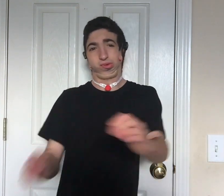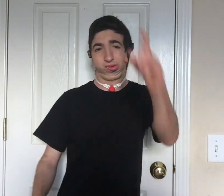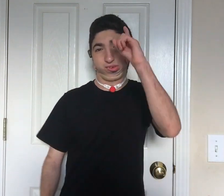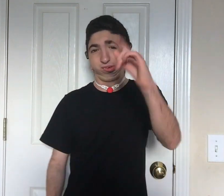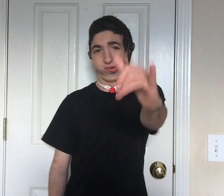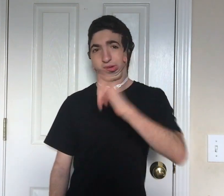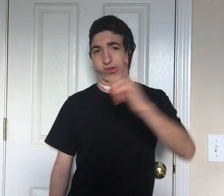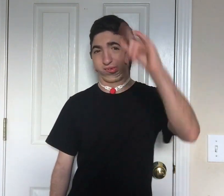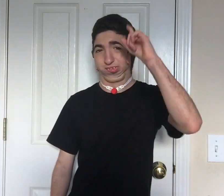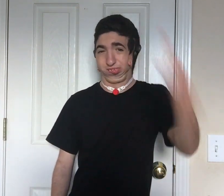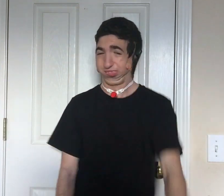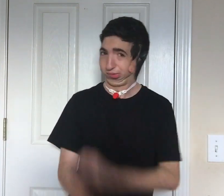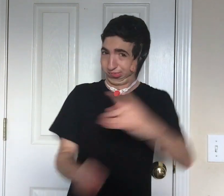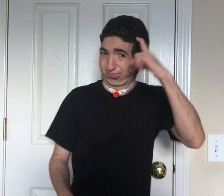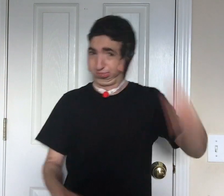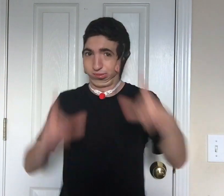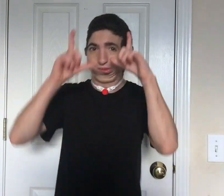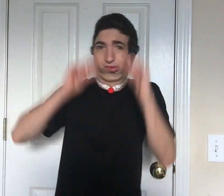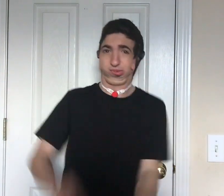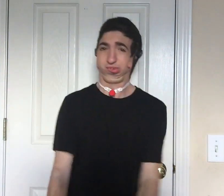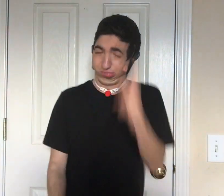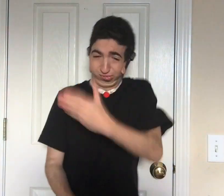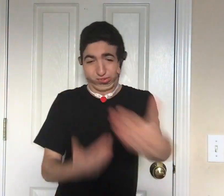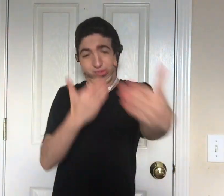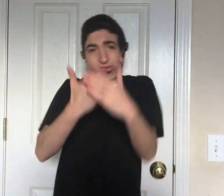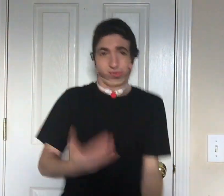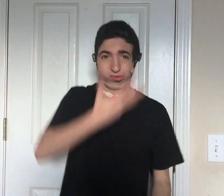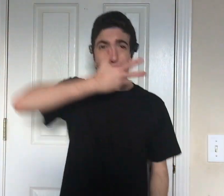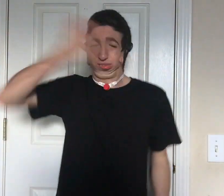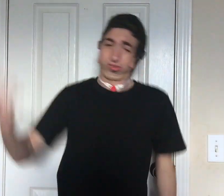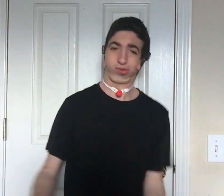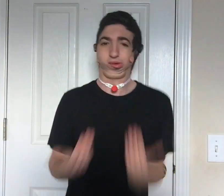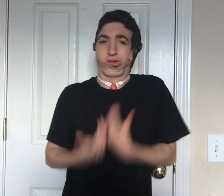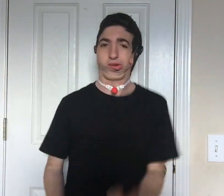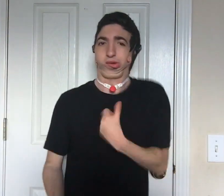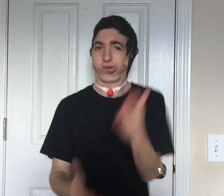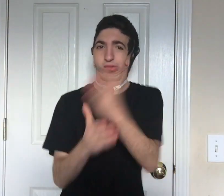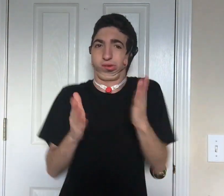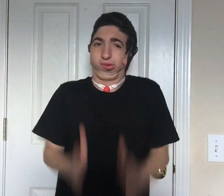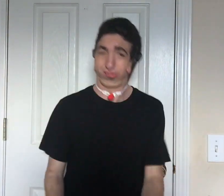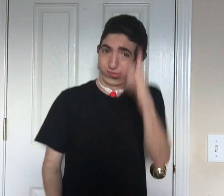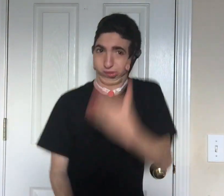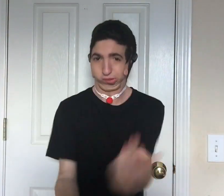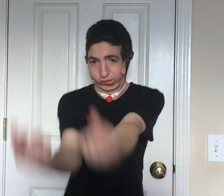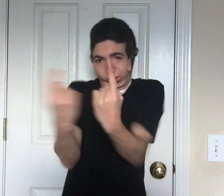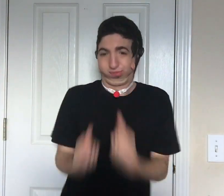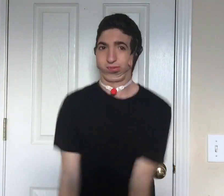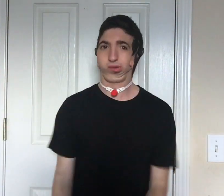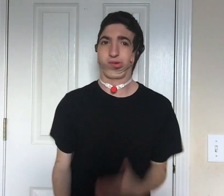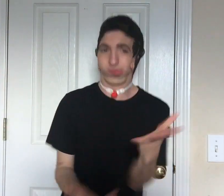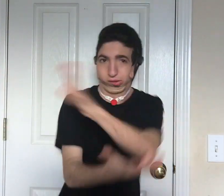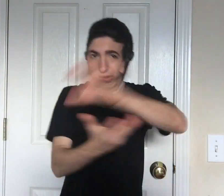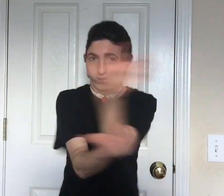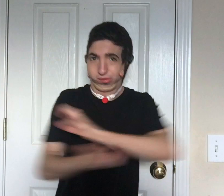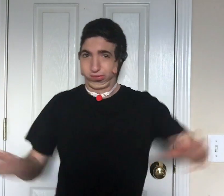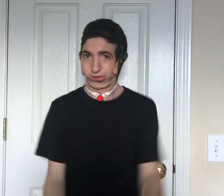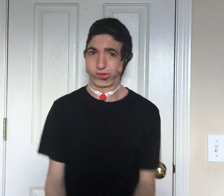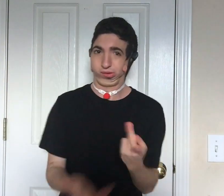Nobody thinks what I think. Nobody dreams when they blink. Think things on the brink of blasphemy. I'm my own strength. Think things are after me. I'm my catastrophe. I'm my kitchen